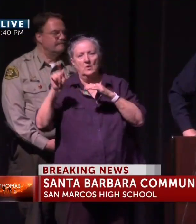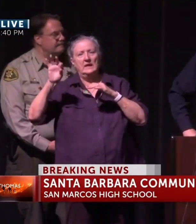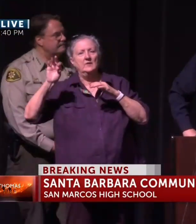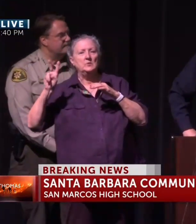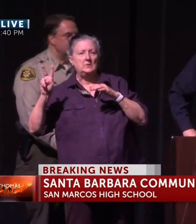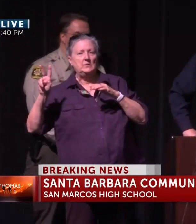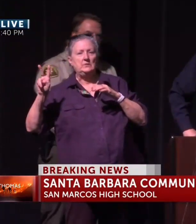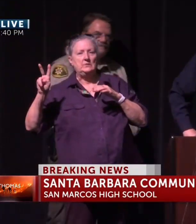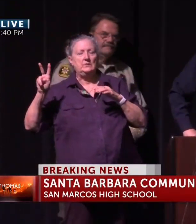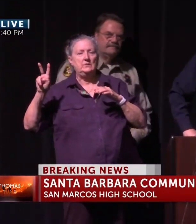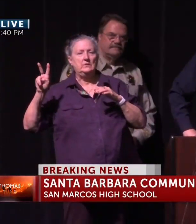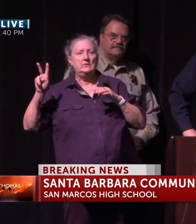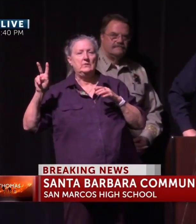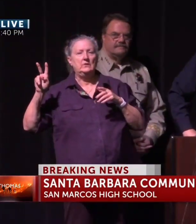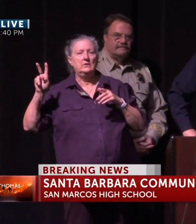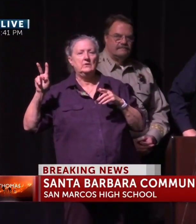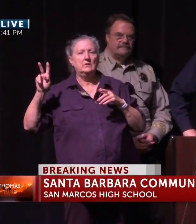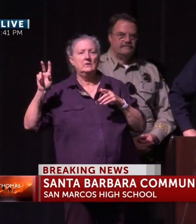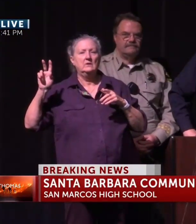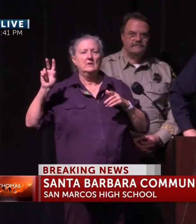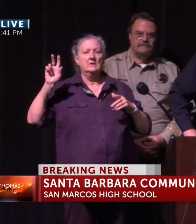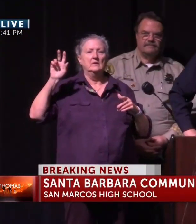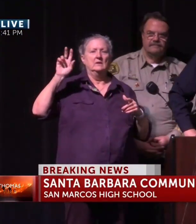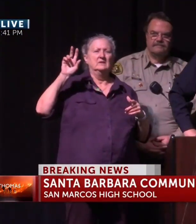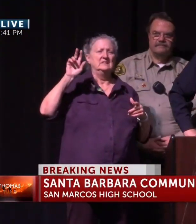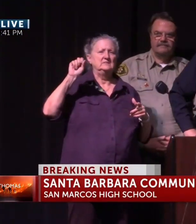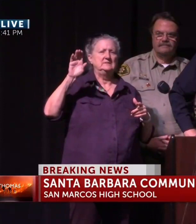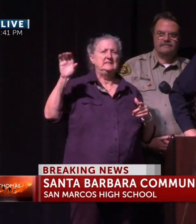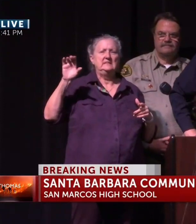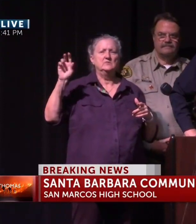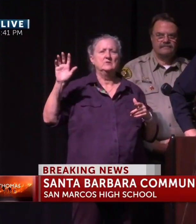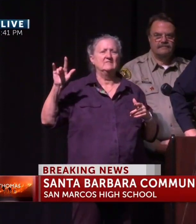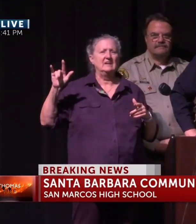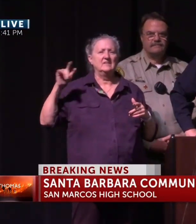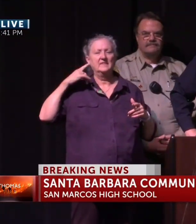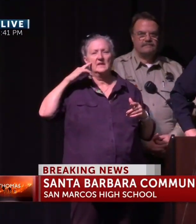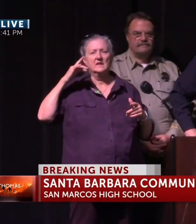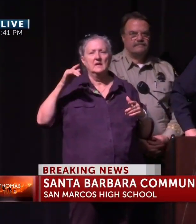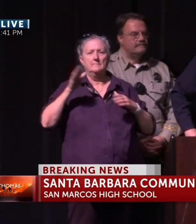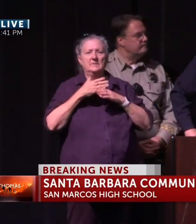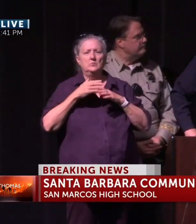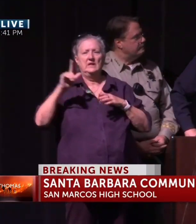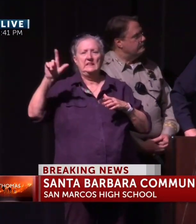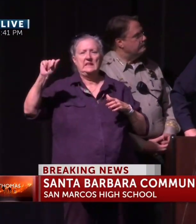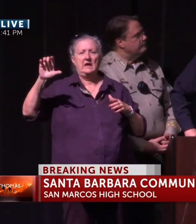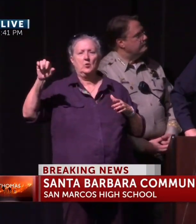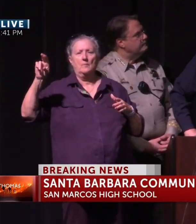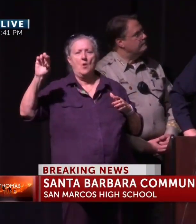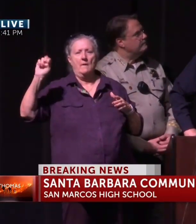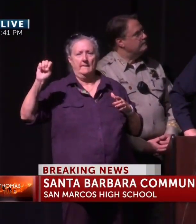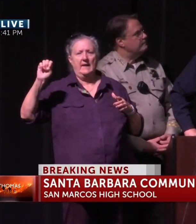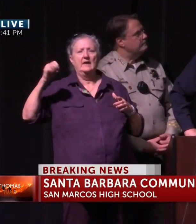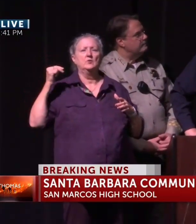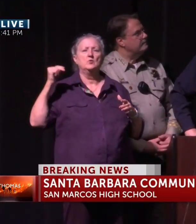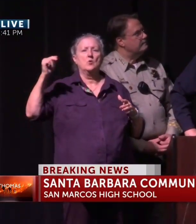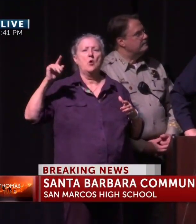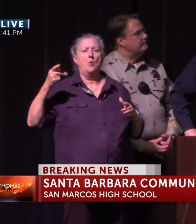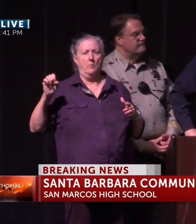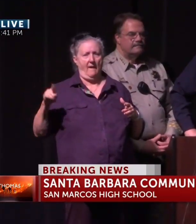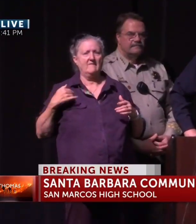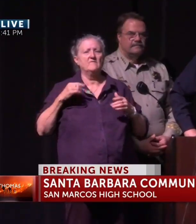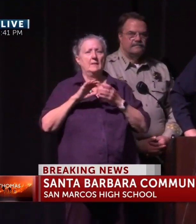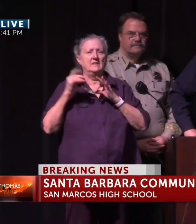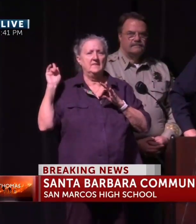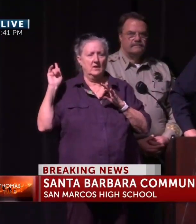I think it's designated as SBC 25. Between La Cumbre and North Hope, I have family right